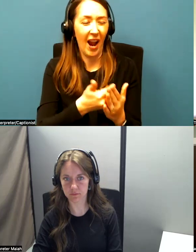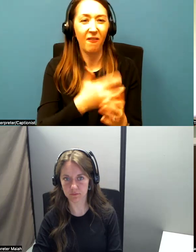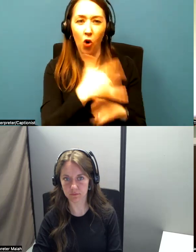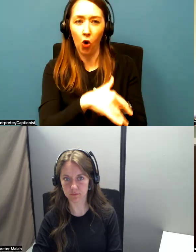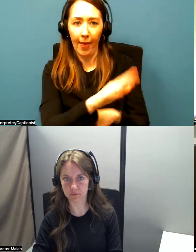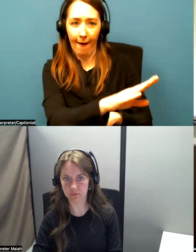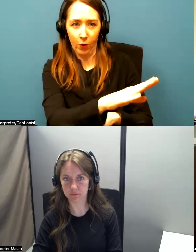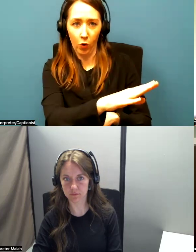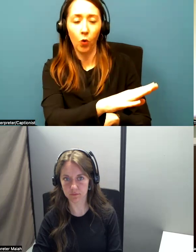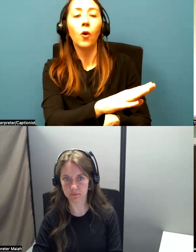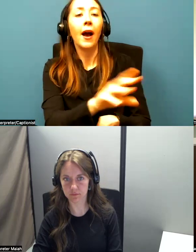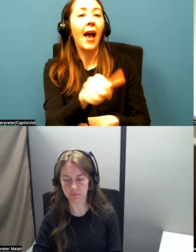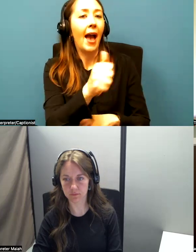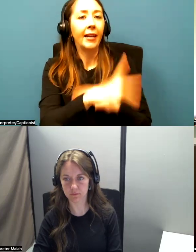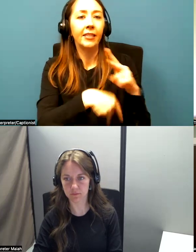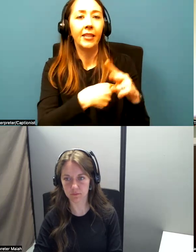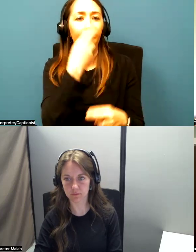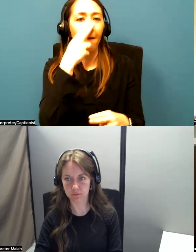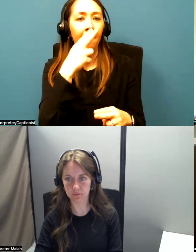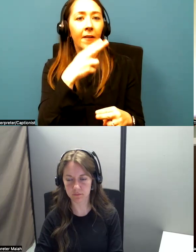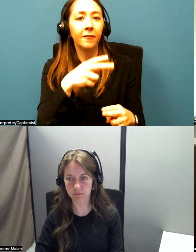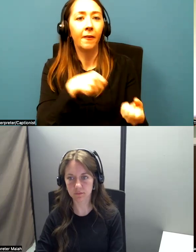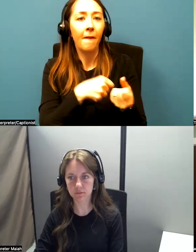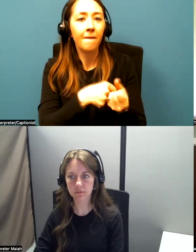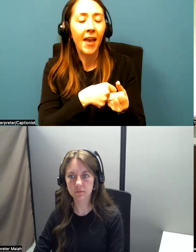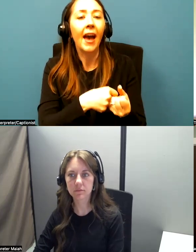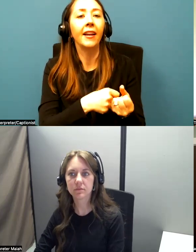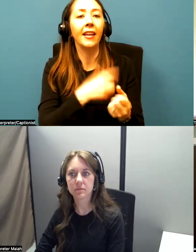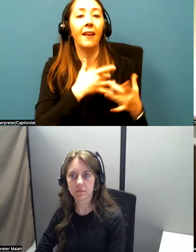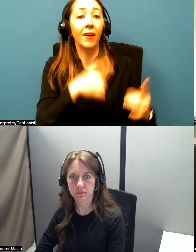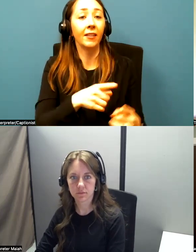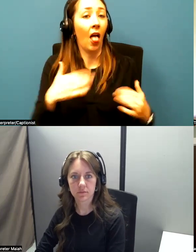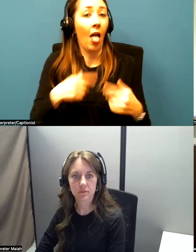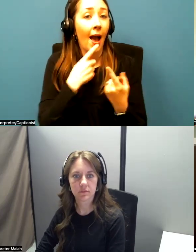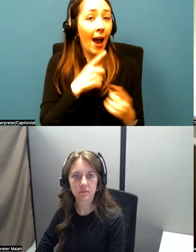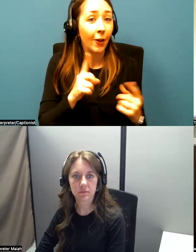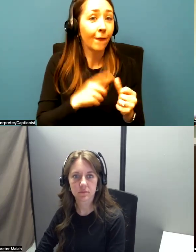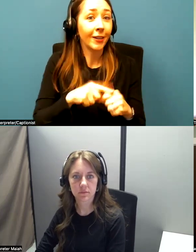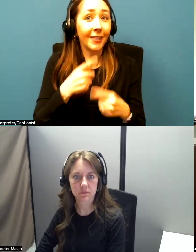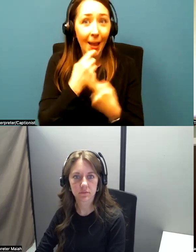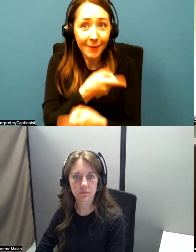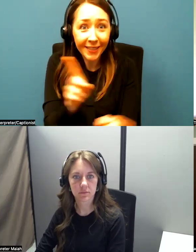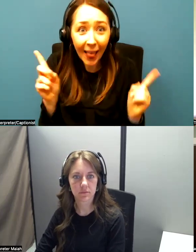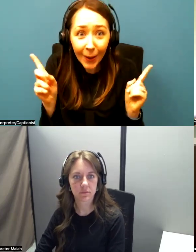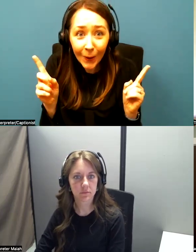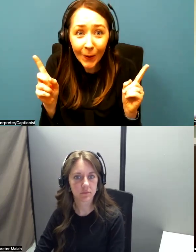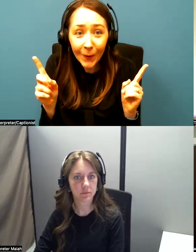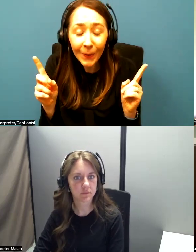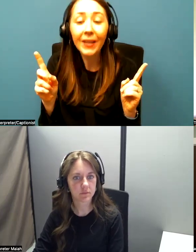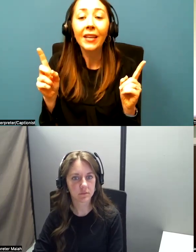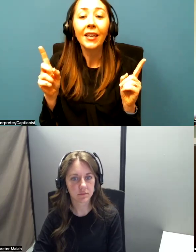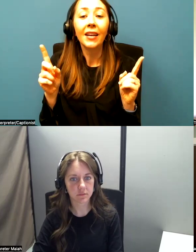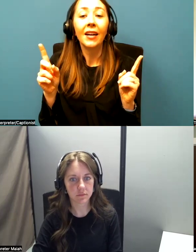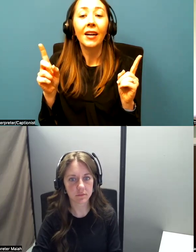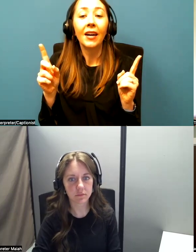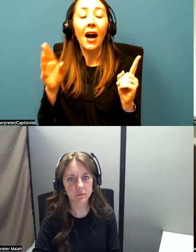Kansas City for any kind of fan events. And I actually haven't announced this at all. So this is the first time I'm speaking about this.